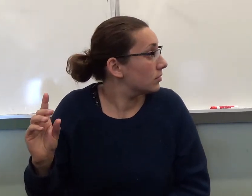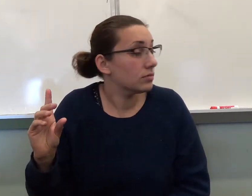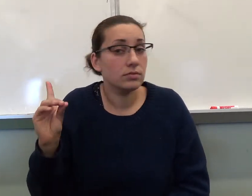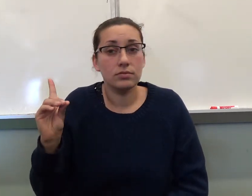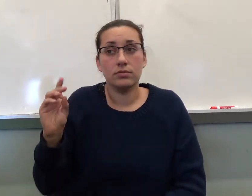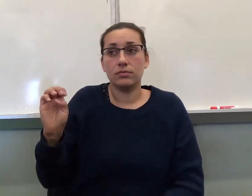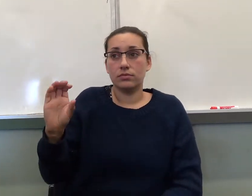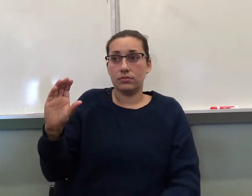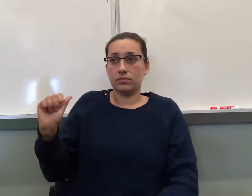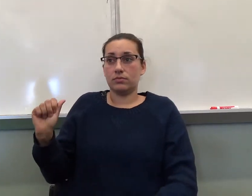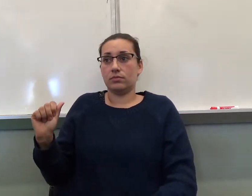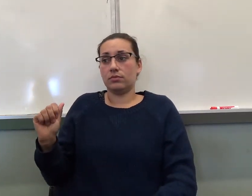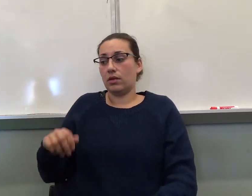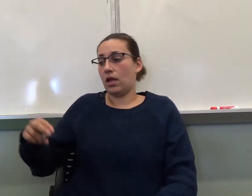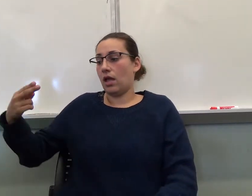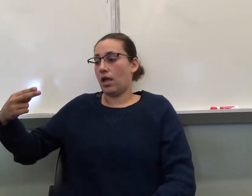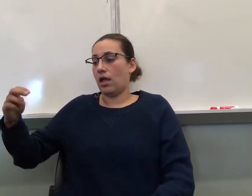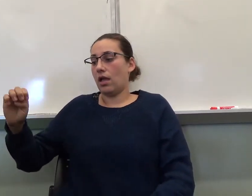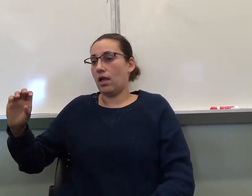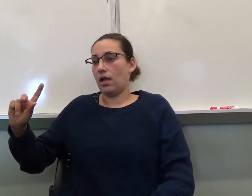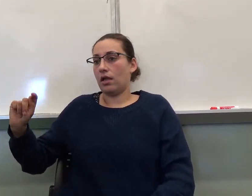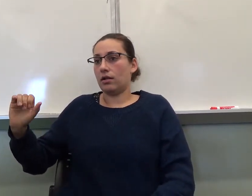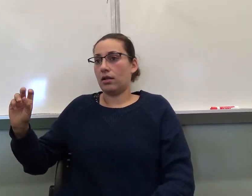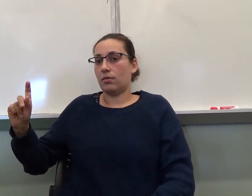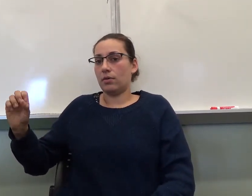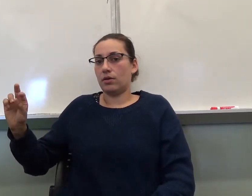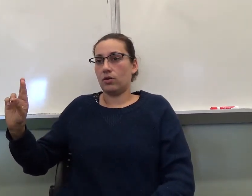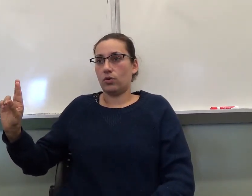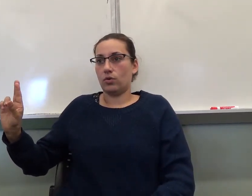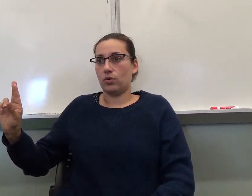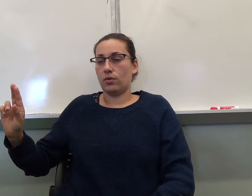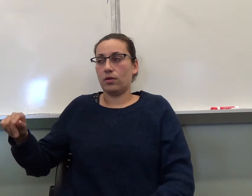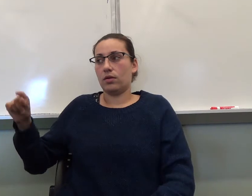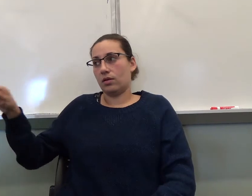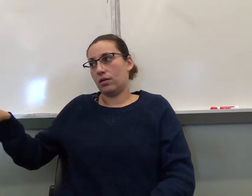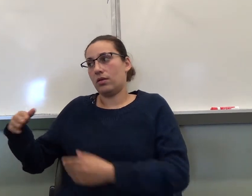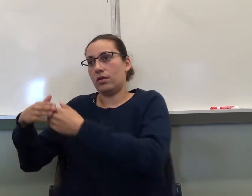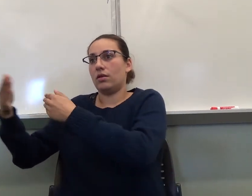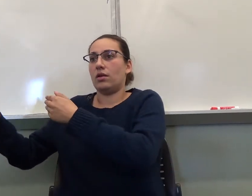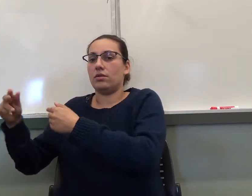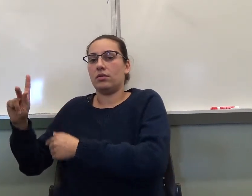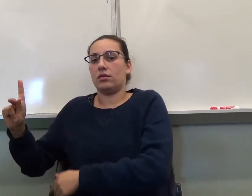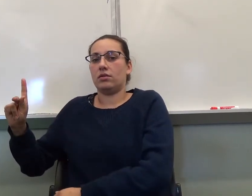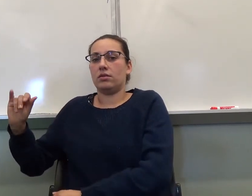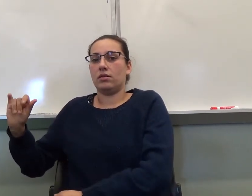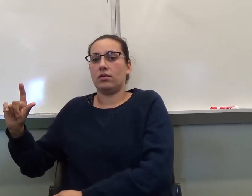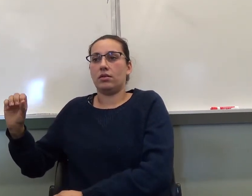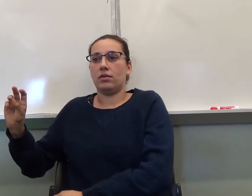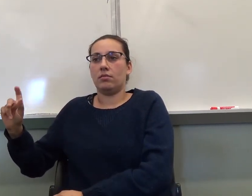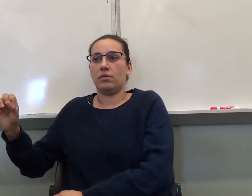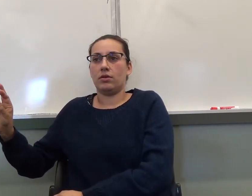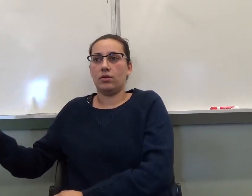have the hectometer, which is 100 meters. And then you have the kilometer, which is 1,000 meters.